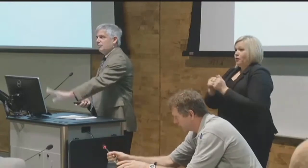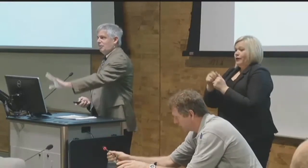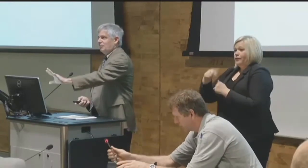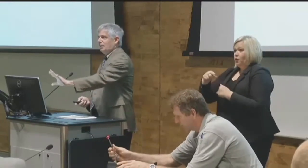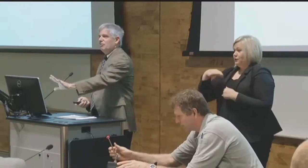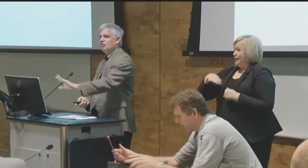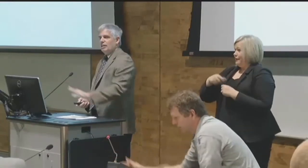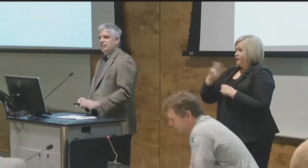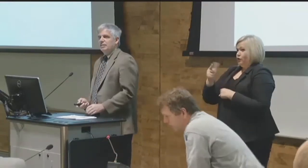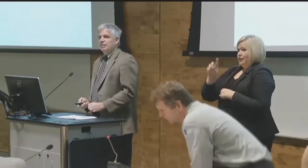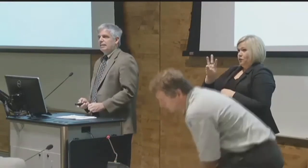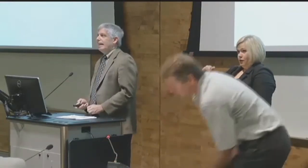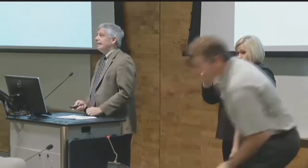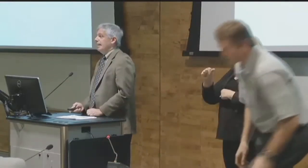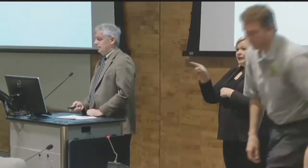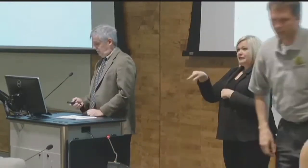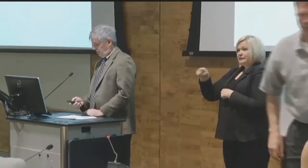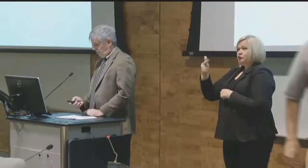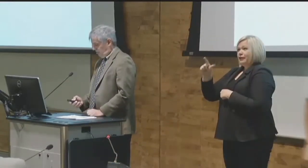these benefits, they decided that they can